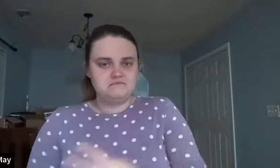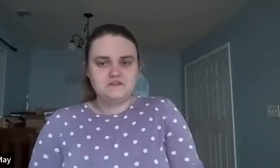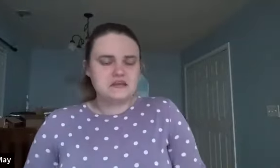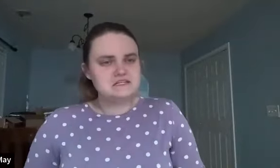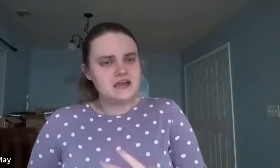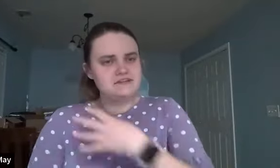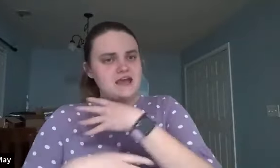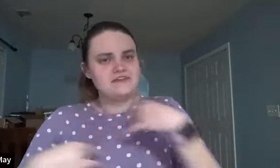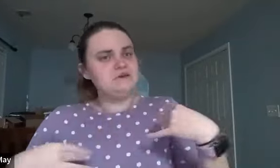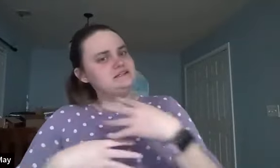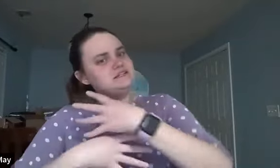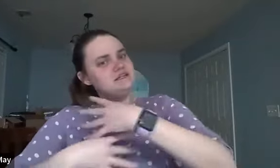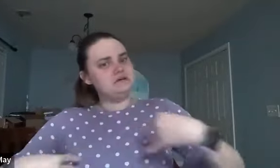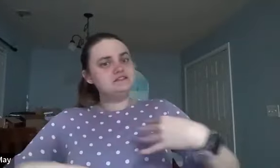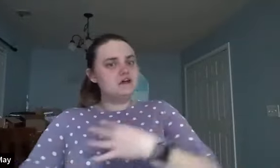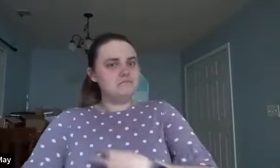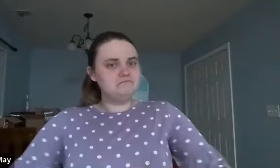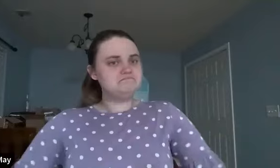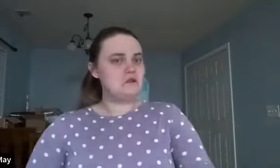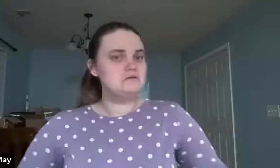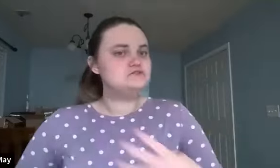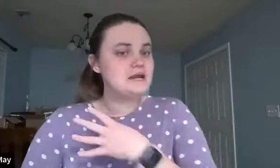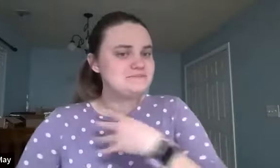Feel like I didn't have to add that, but I did anyway. So little stripes.